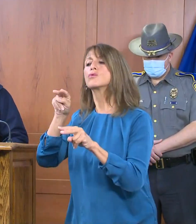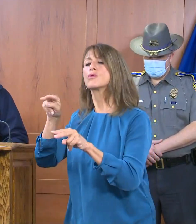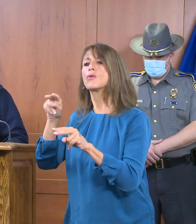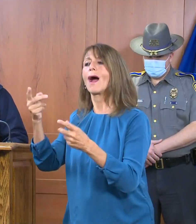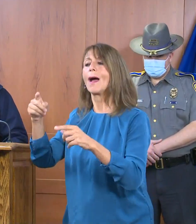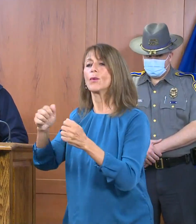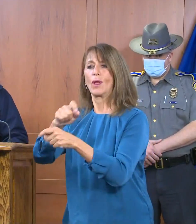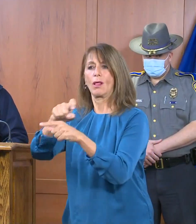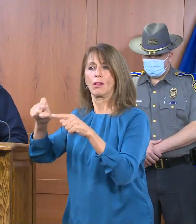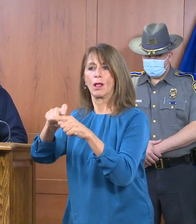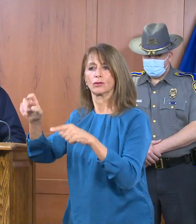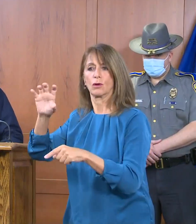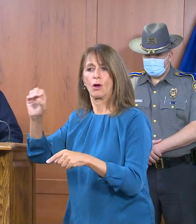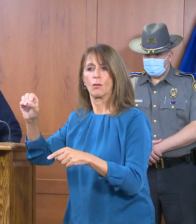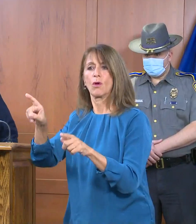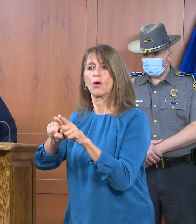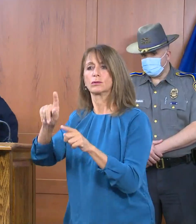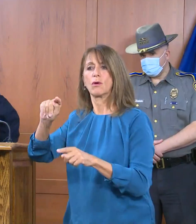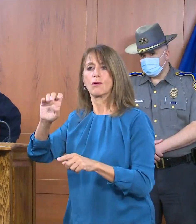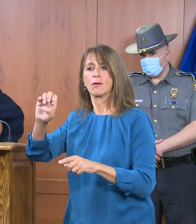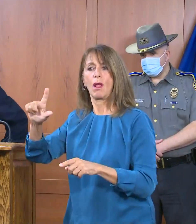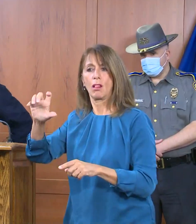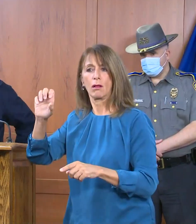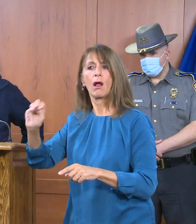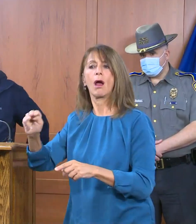with our utilities and telecom. Can you tell us